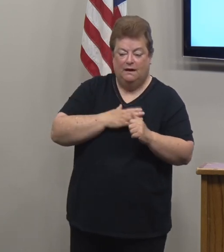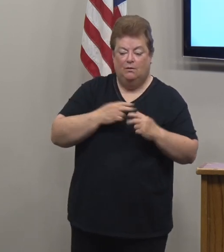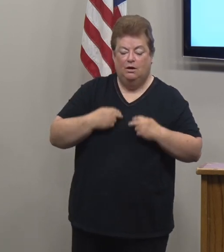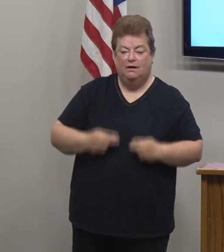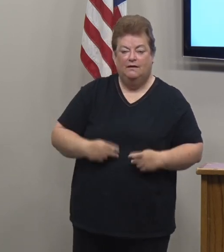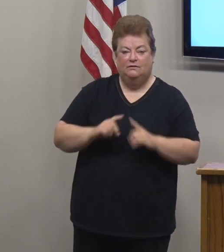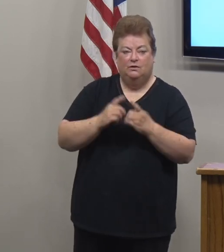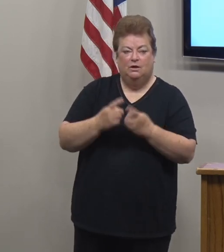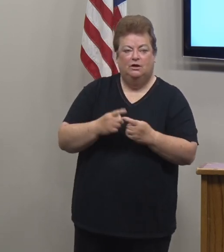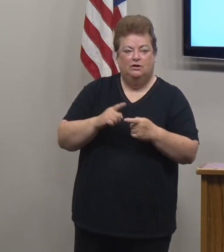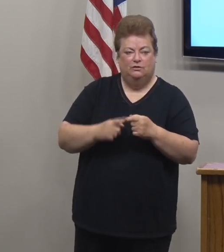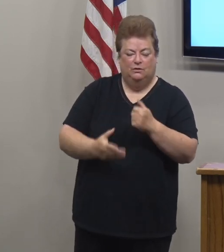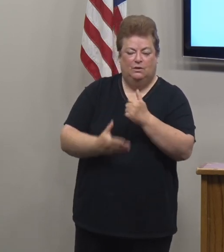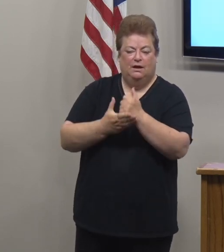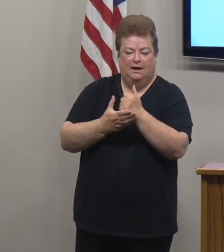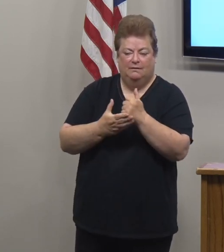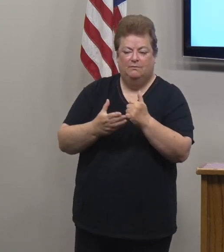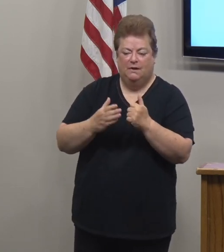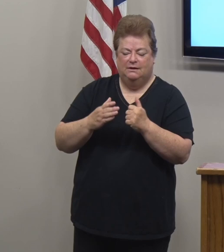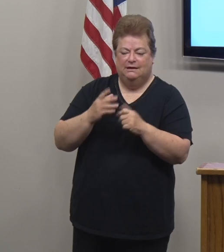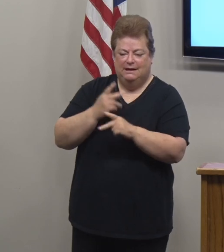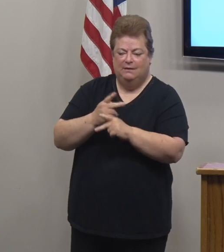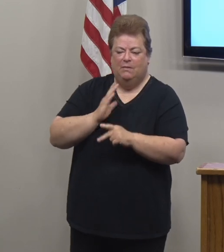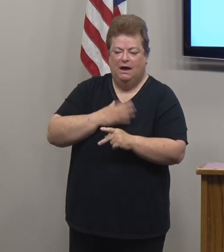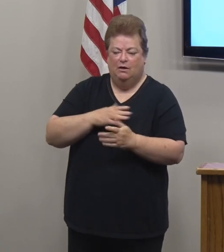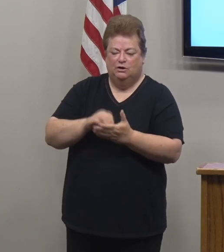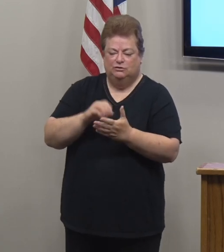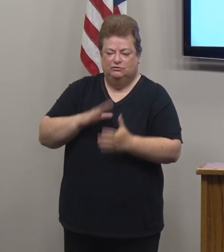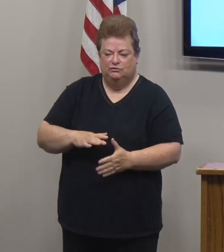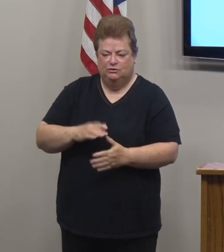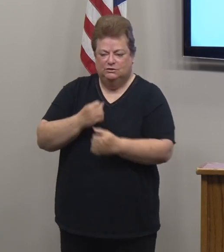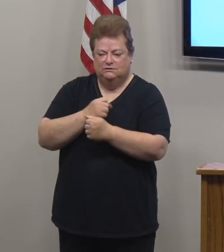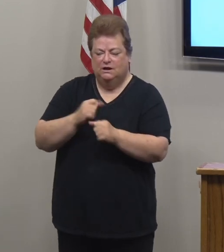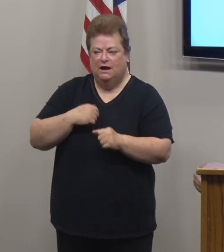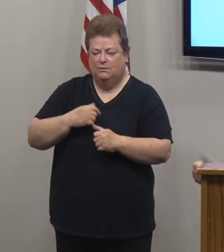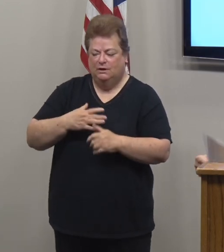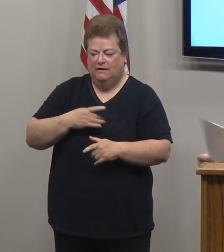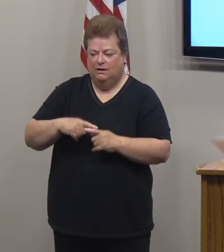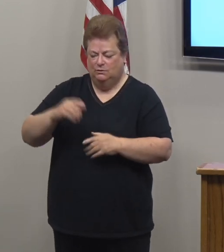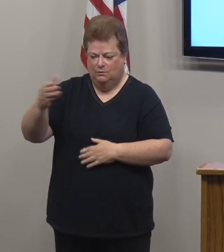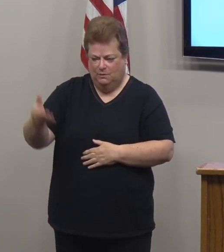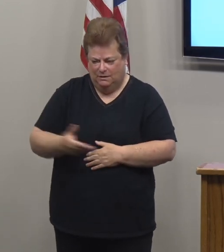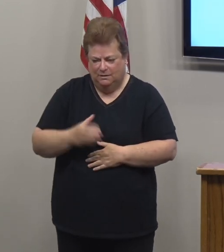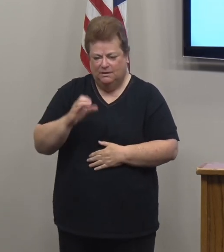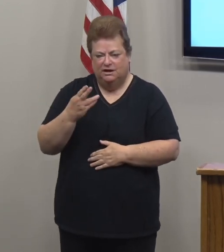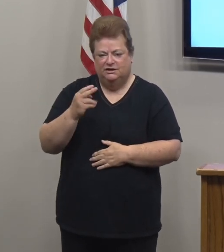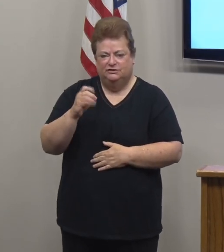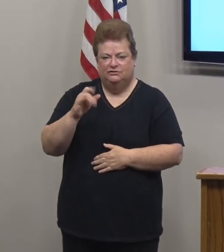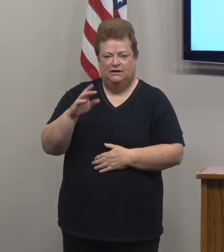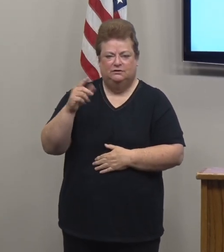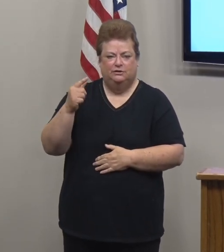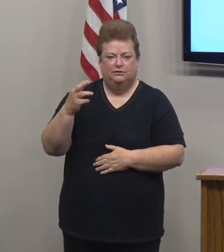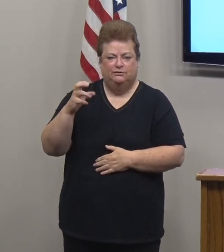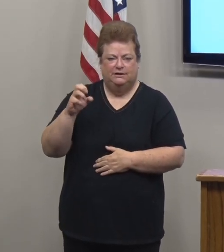department to keep our students and our community safe. I'd like to welcome Chancellor Green.